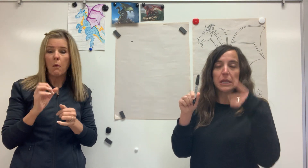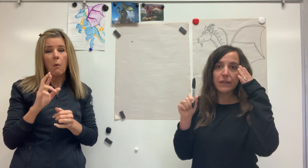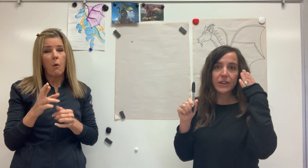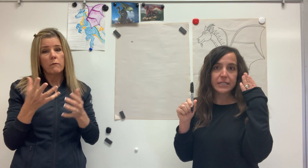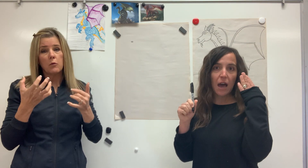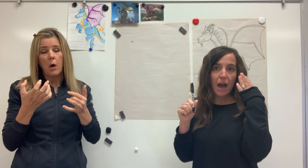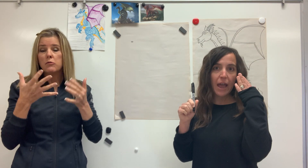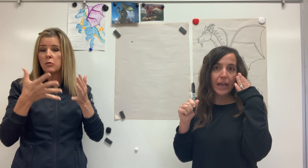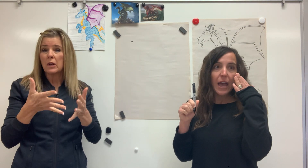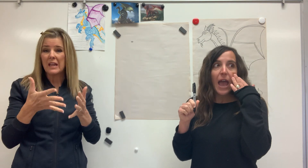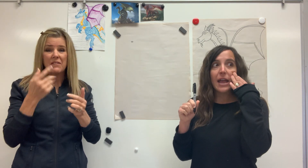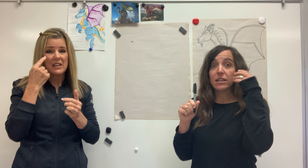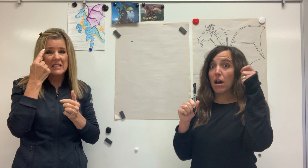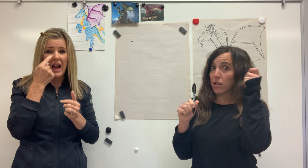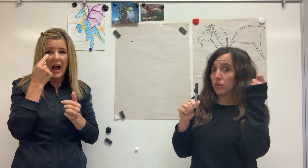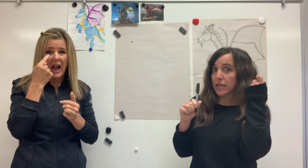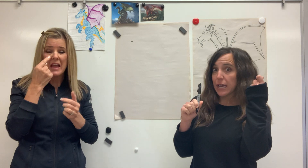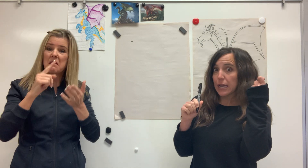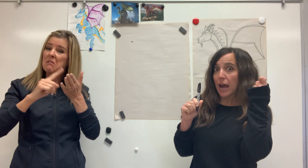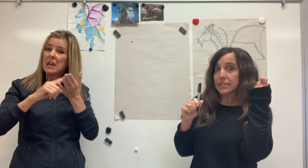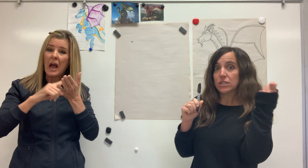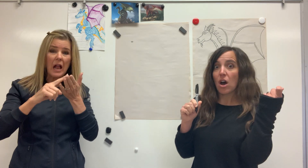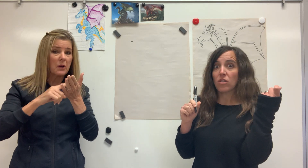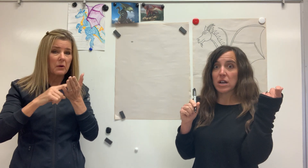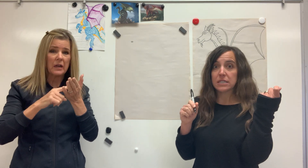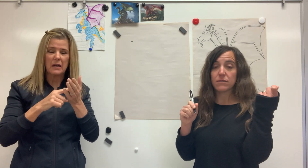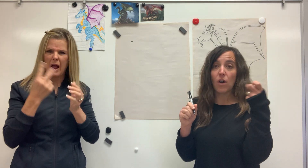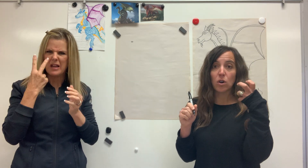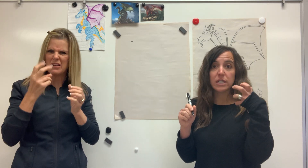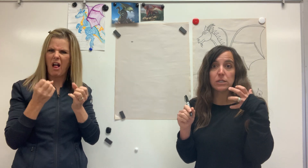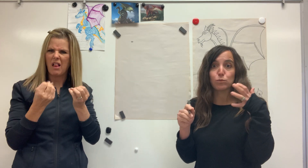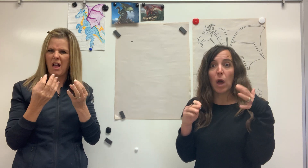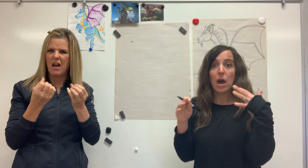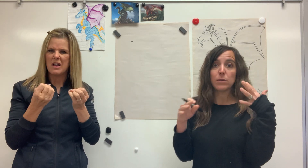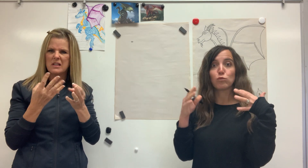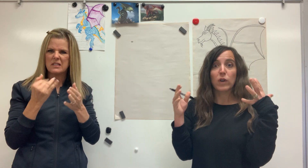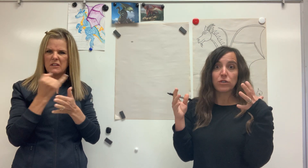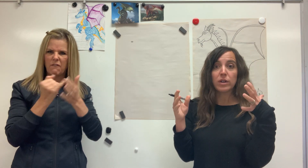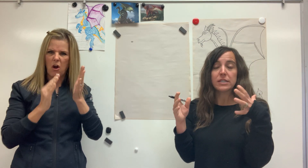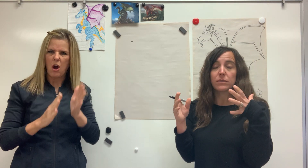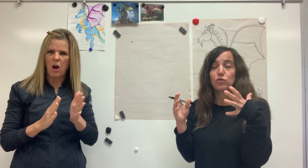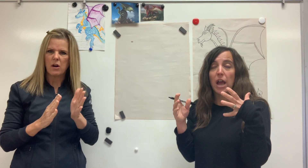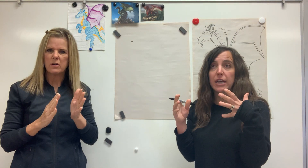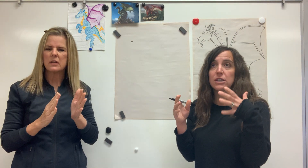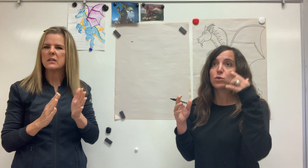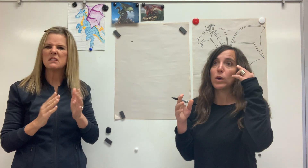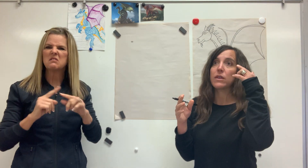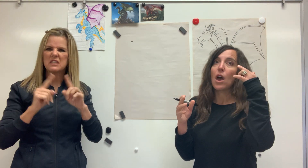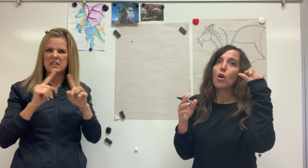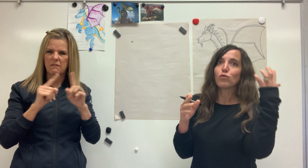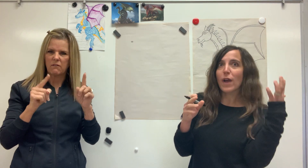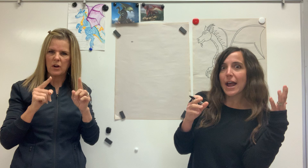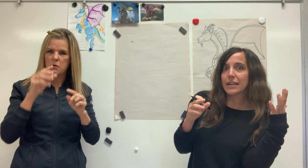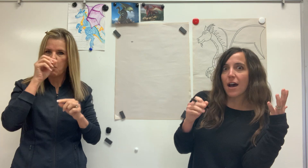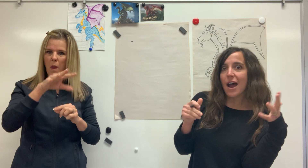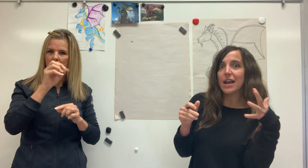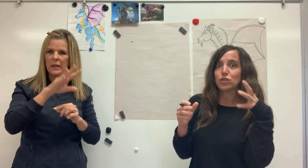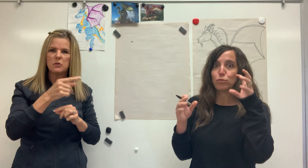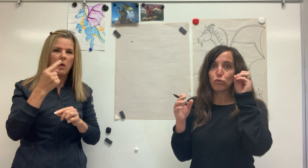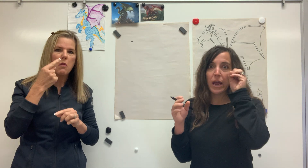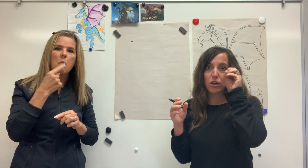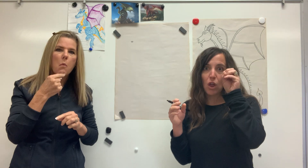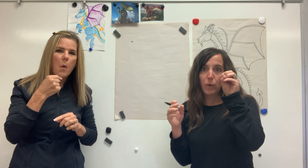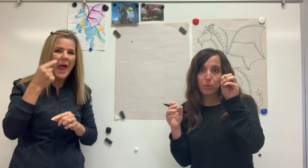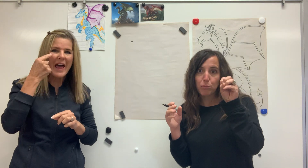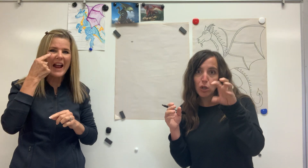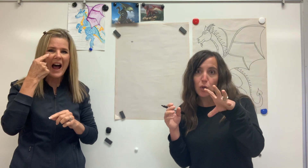want, you could leave his eye and color it in. I saw lots of artists' renderings of dragons with red eyes